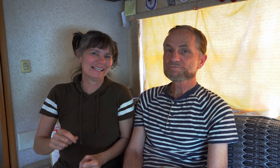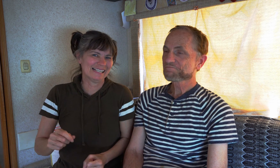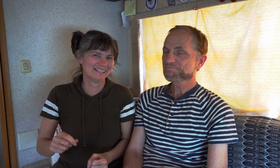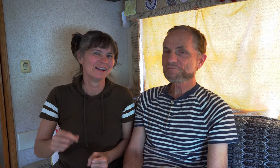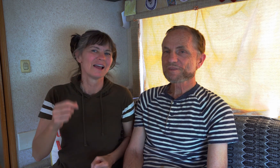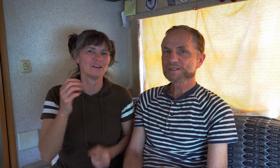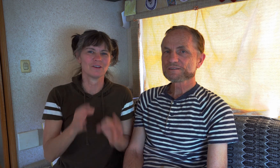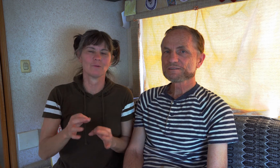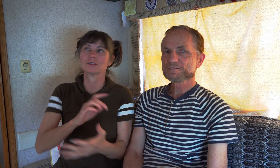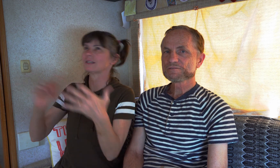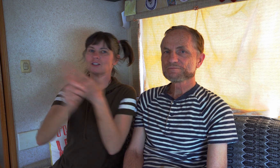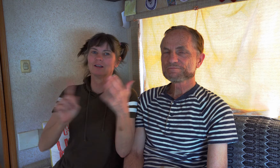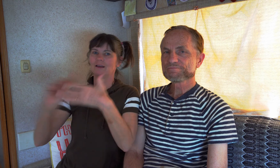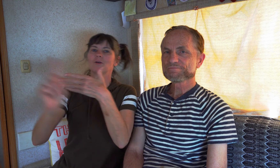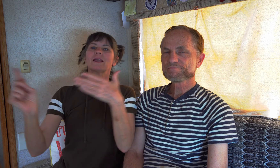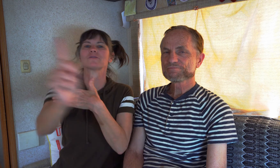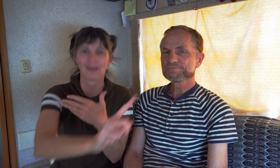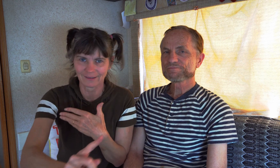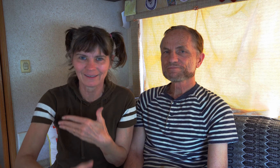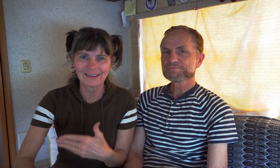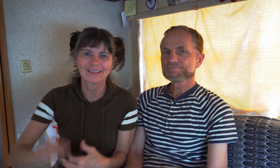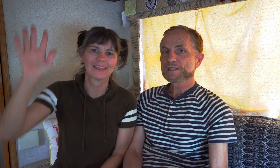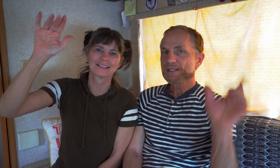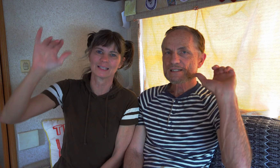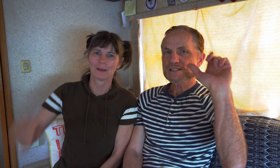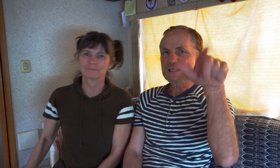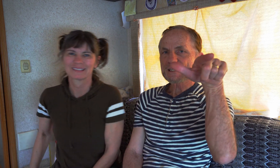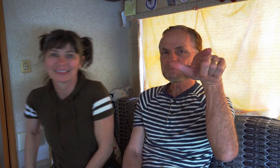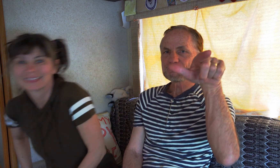promise. And if not, we'll just catch you the week after that. Okay? Thanks, guys. Bye. See you later.